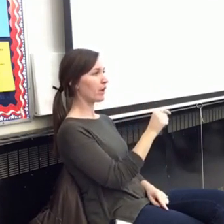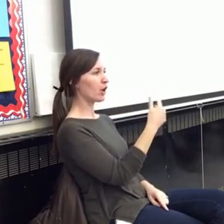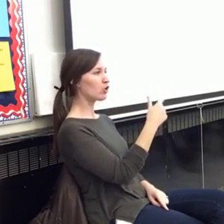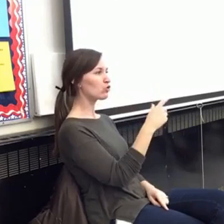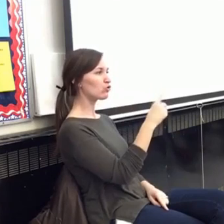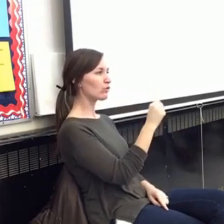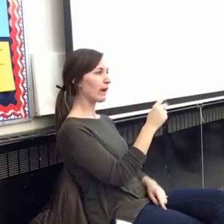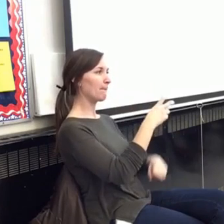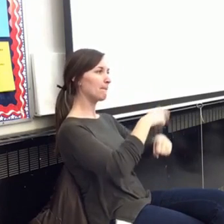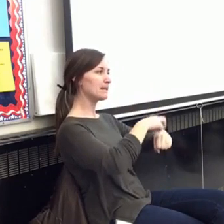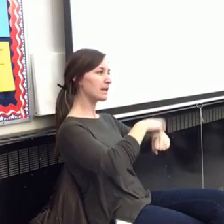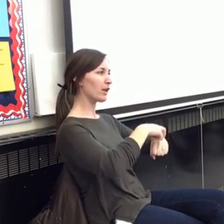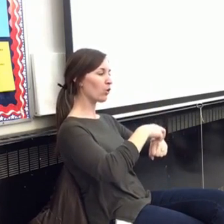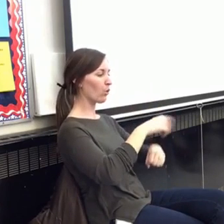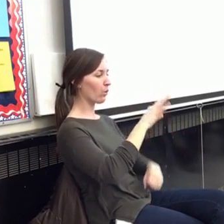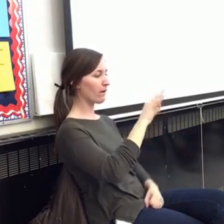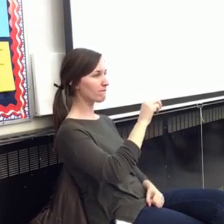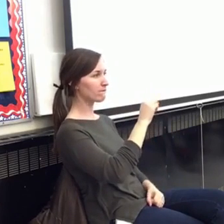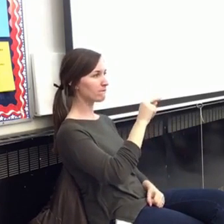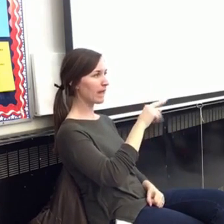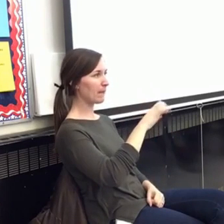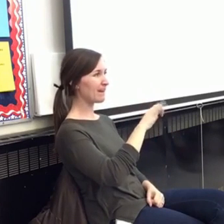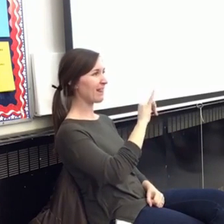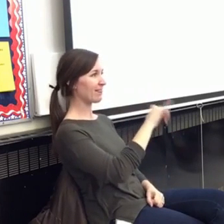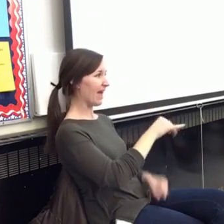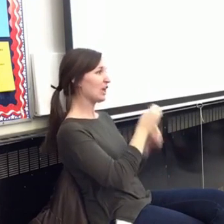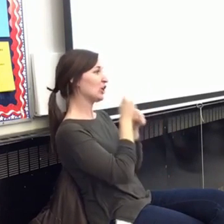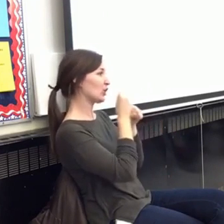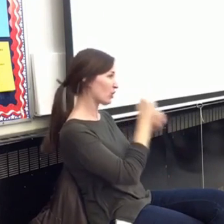write down that it's going to be the cause of Irish immigration.